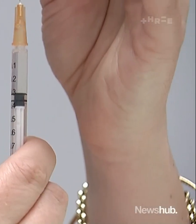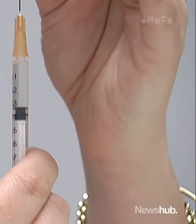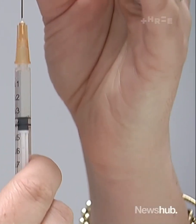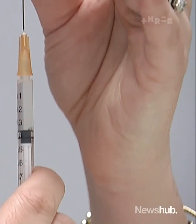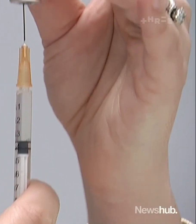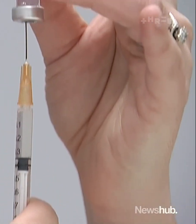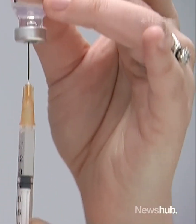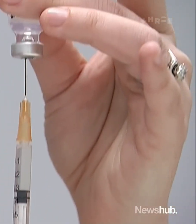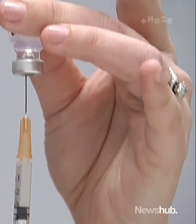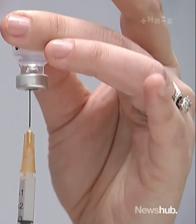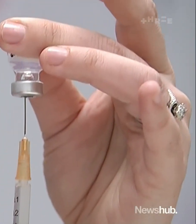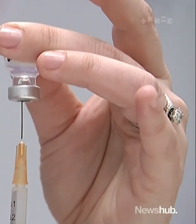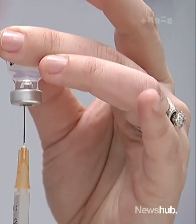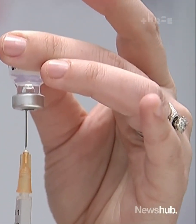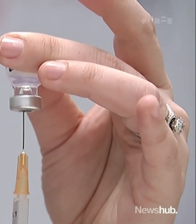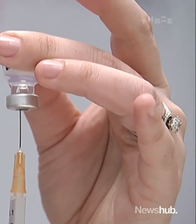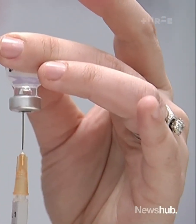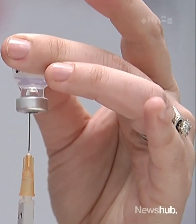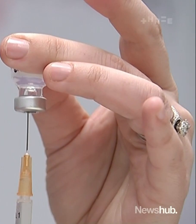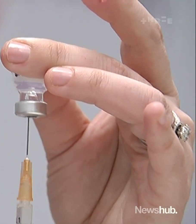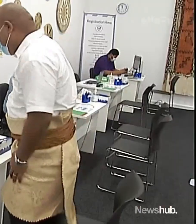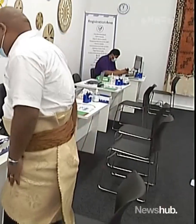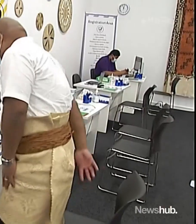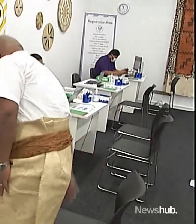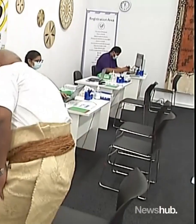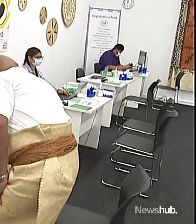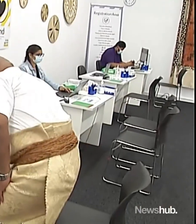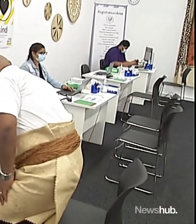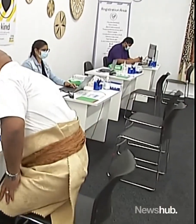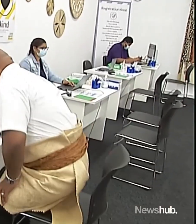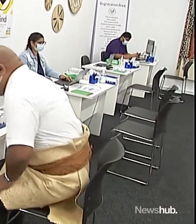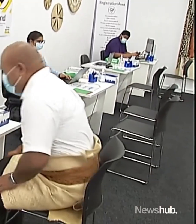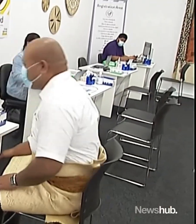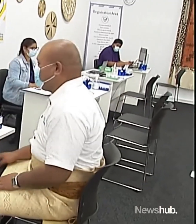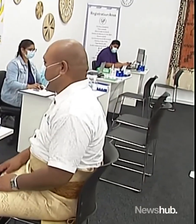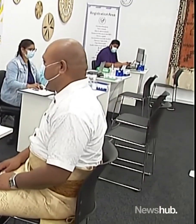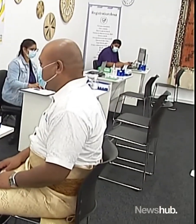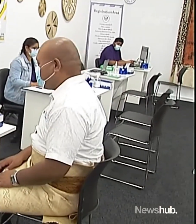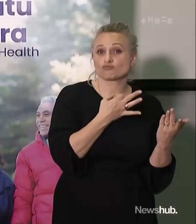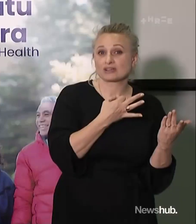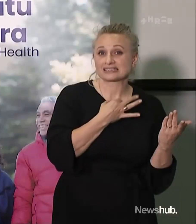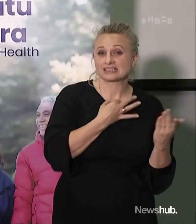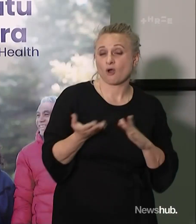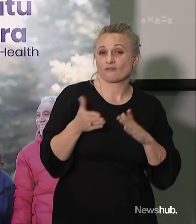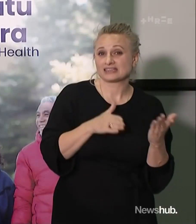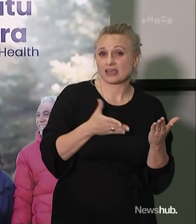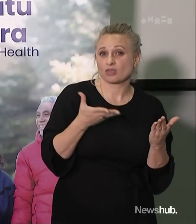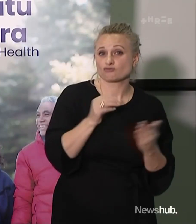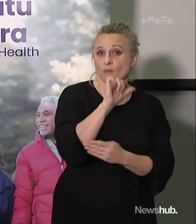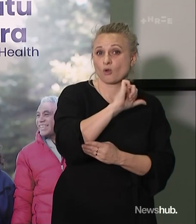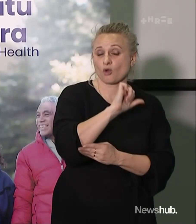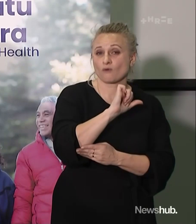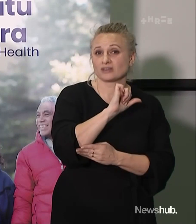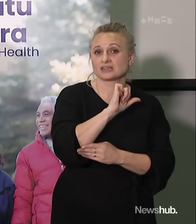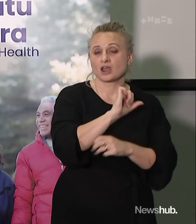for eligibility for the second booster for Māori and Pacifica from 50 to 40 years old. The risk of death from COVID-19